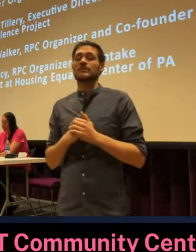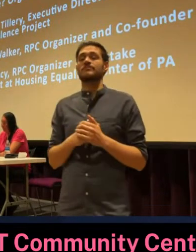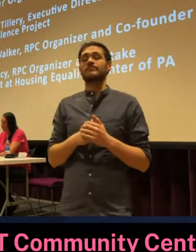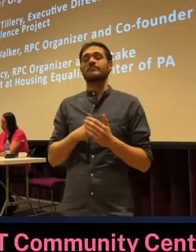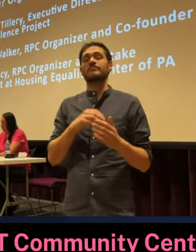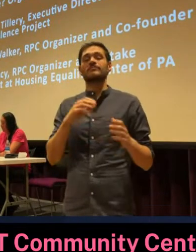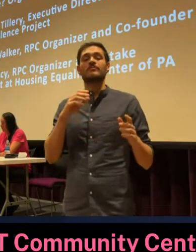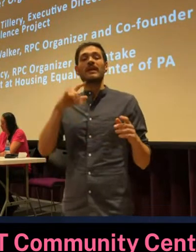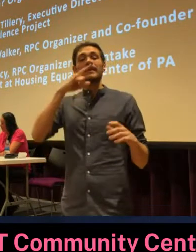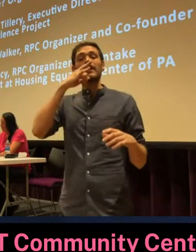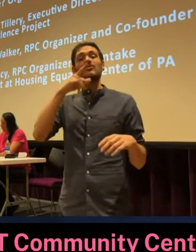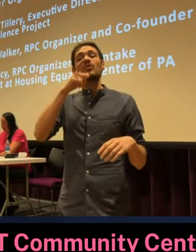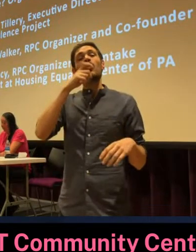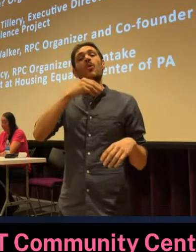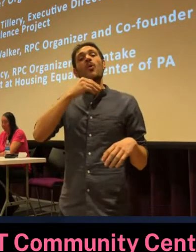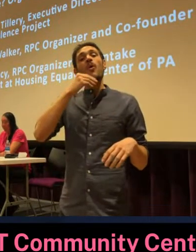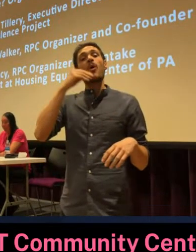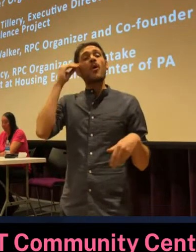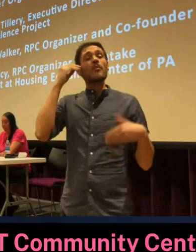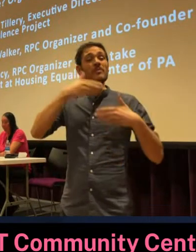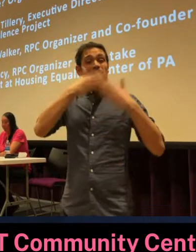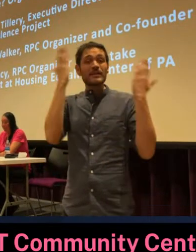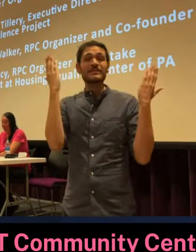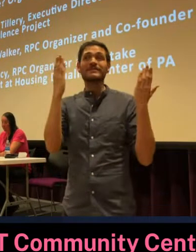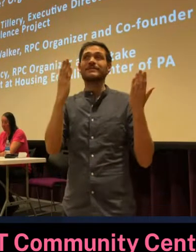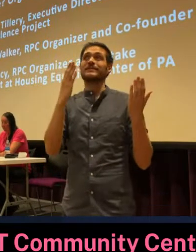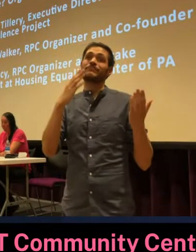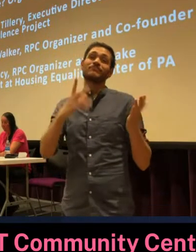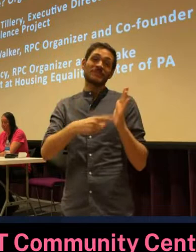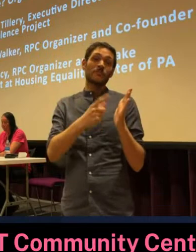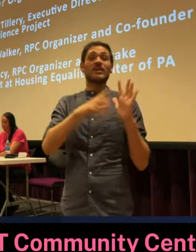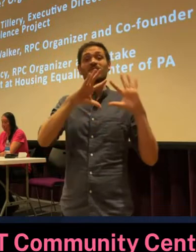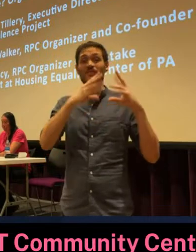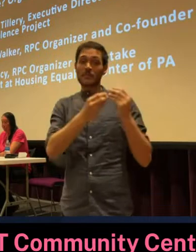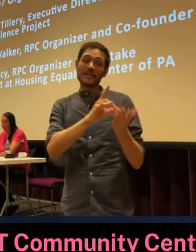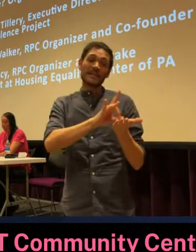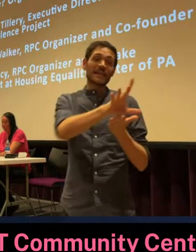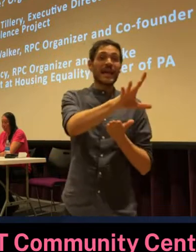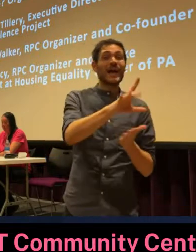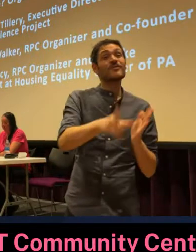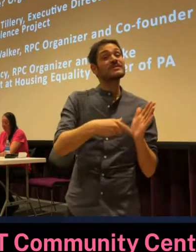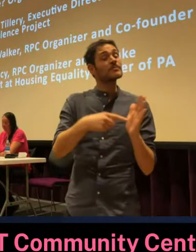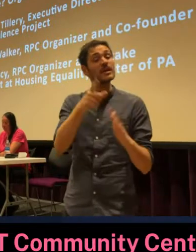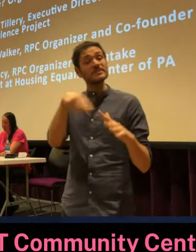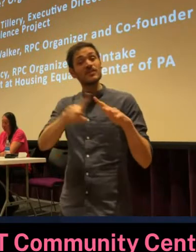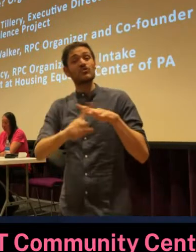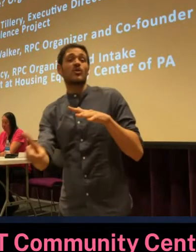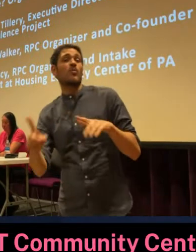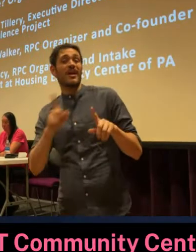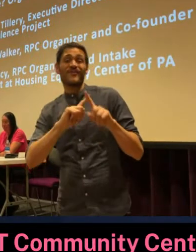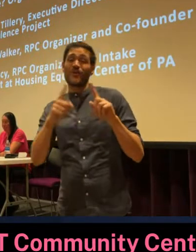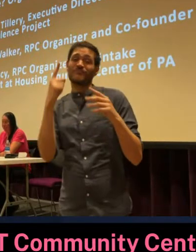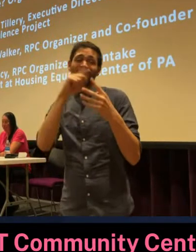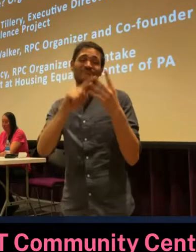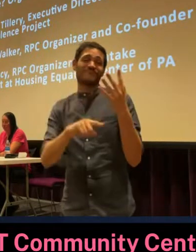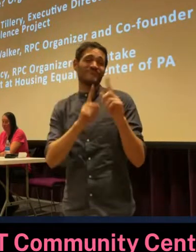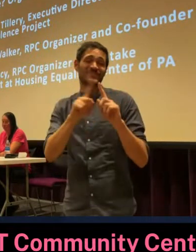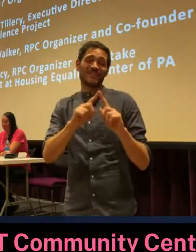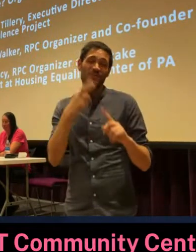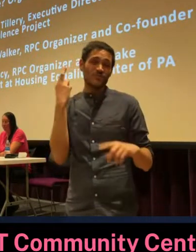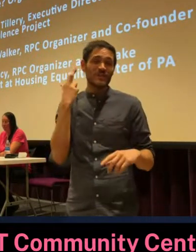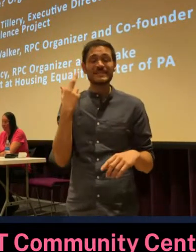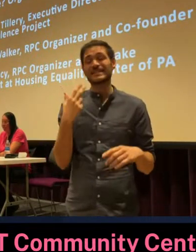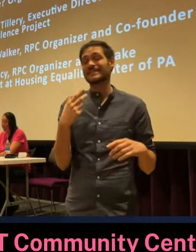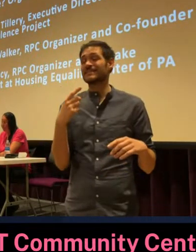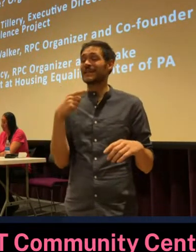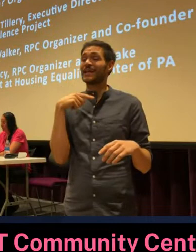their families, or they've run away from their families for a host of reasons. And they're living on the streets, they've got trauma, they normally have